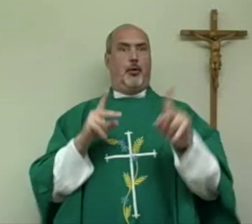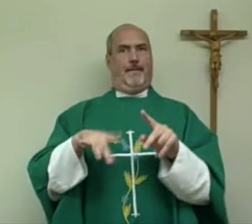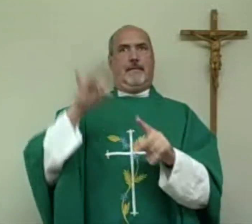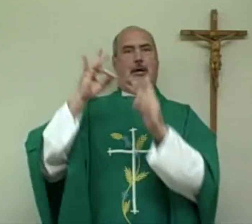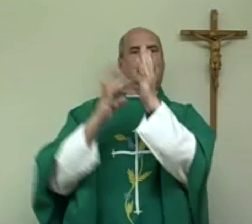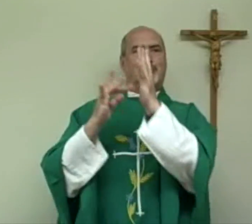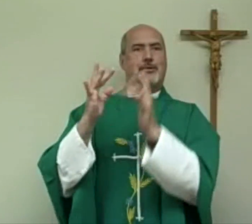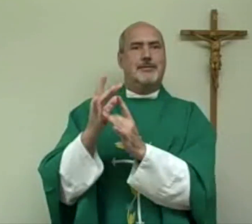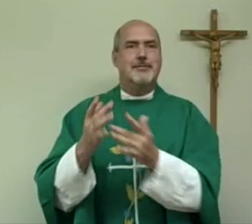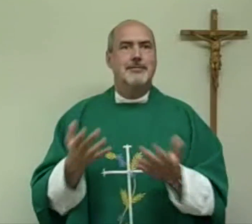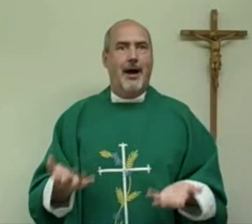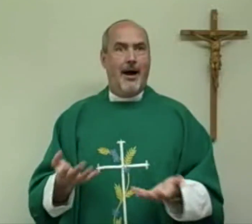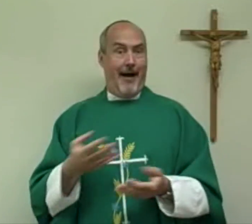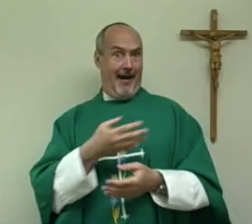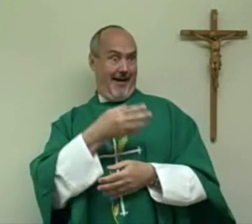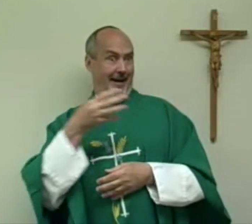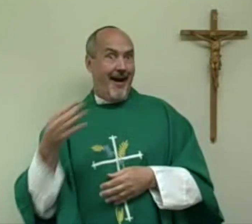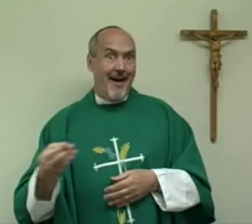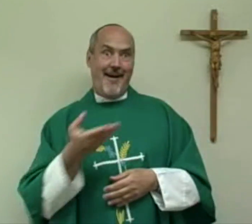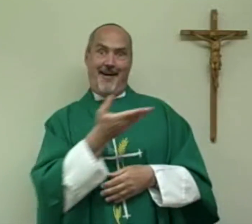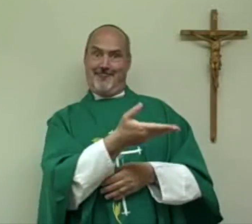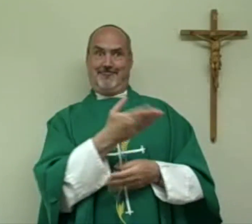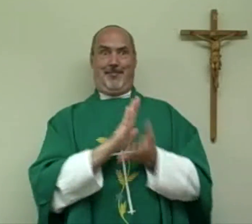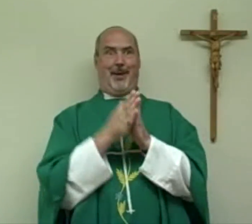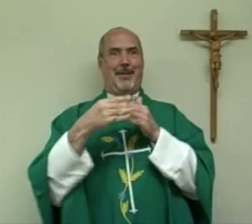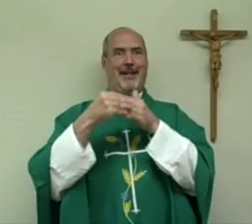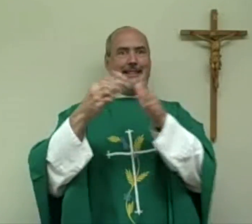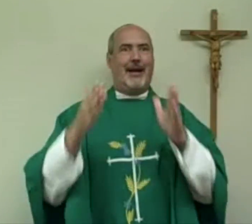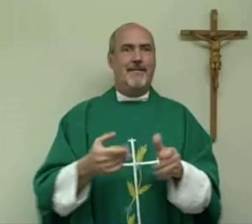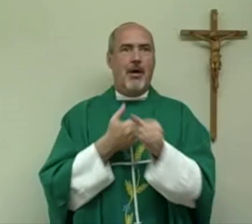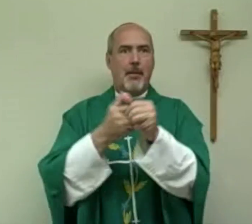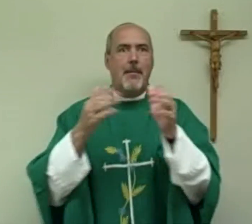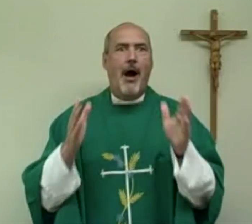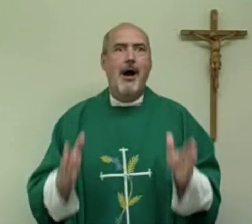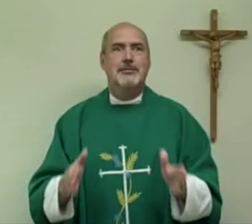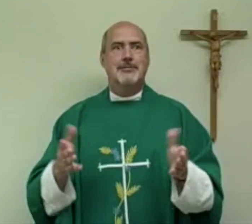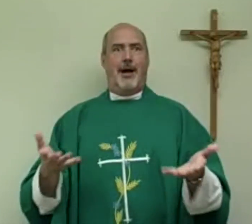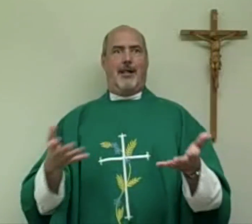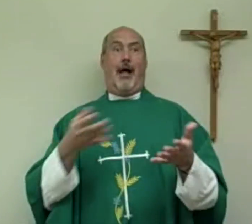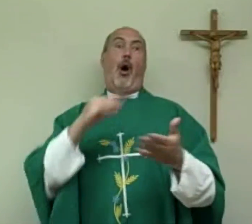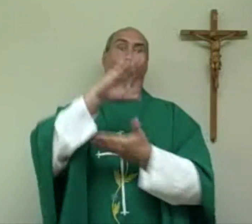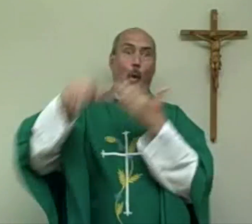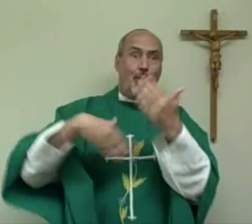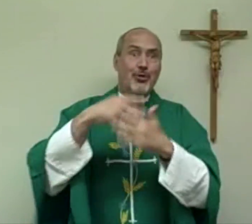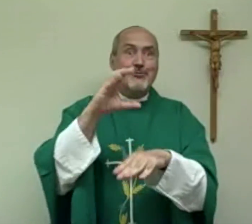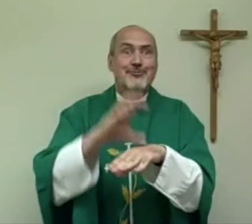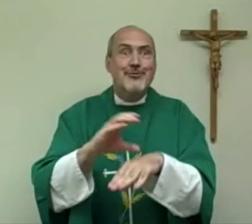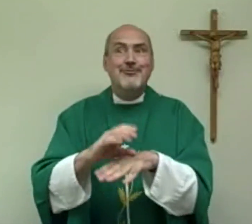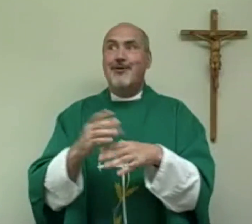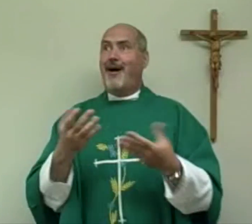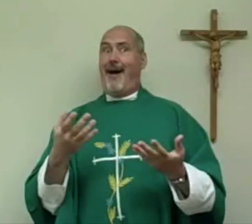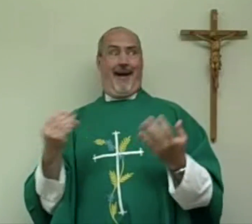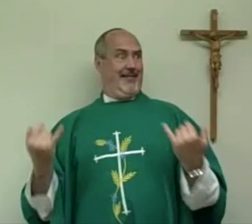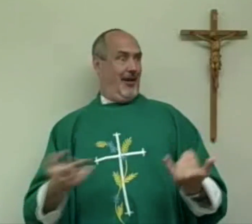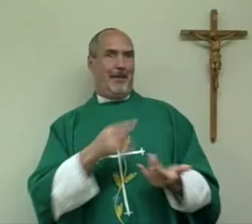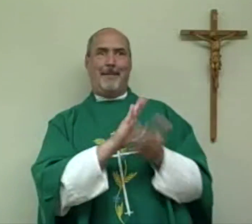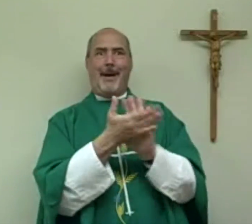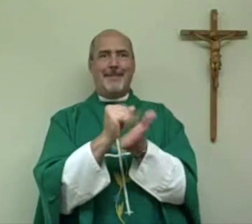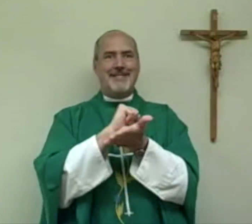many people and inspired people to find Jesus. Became the leader of the church, became a